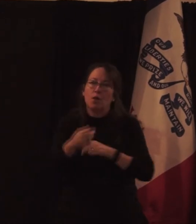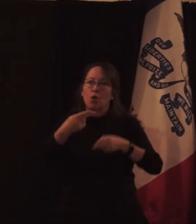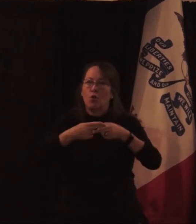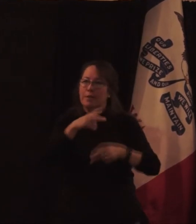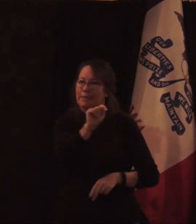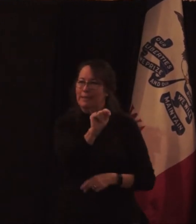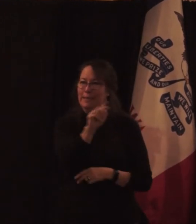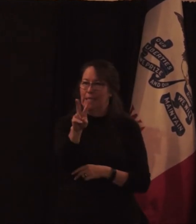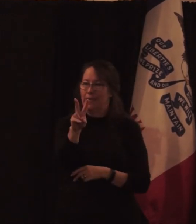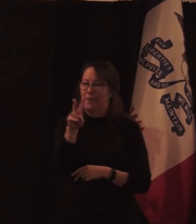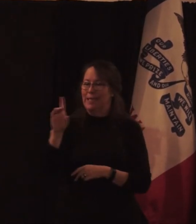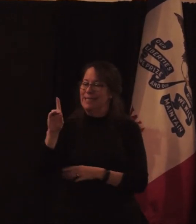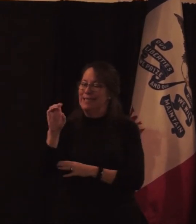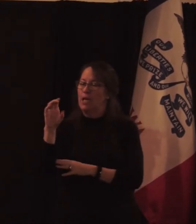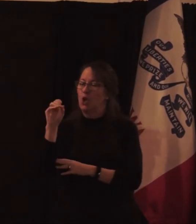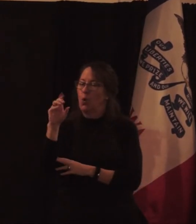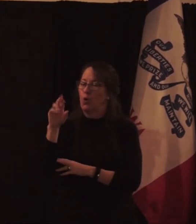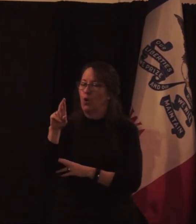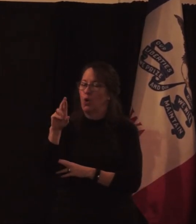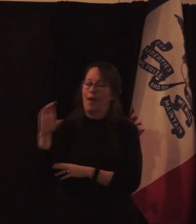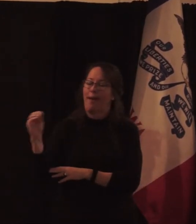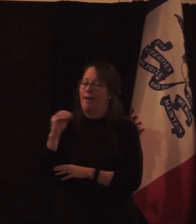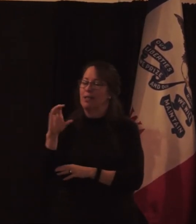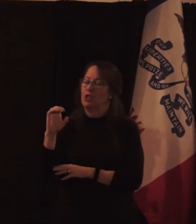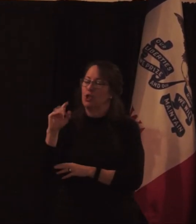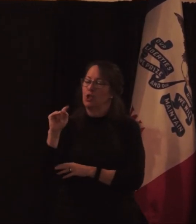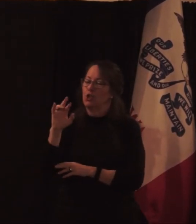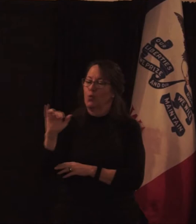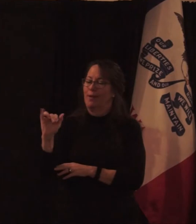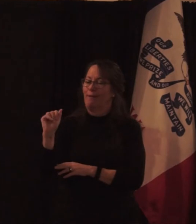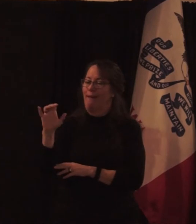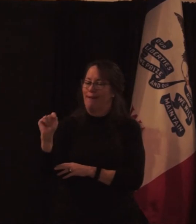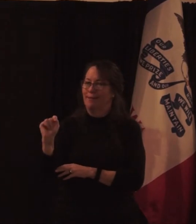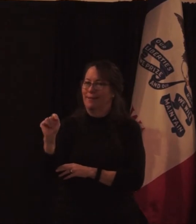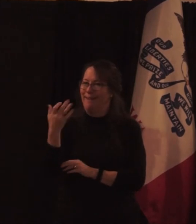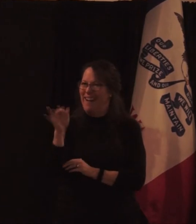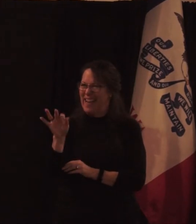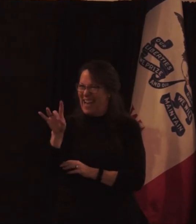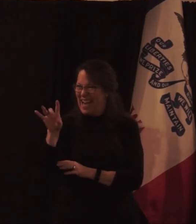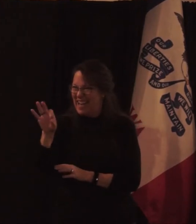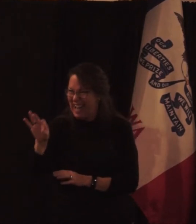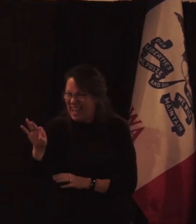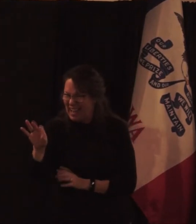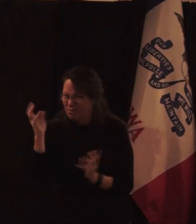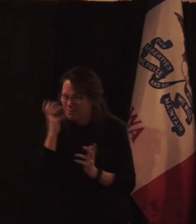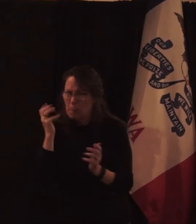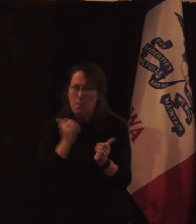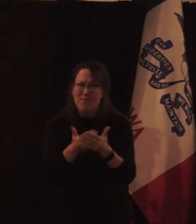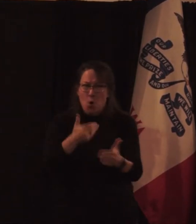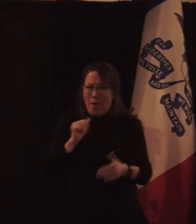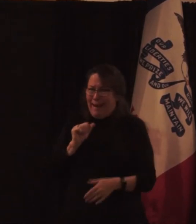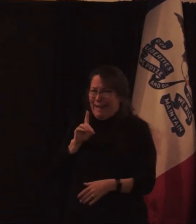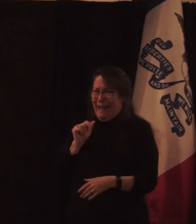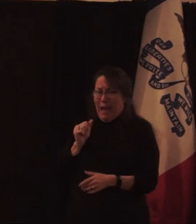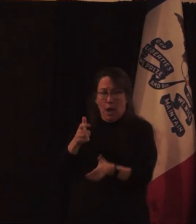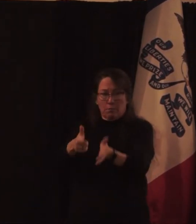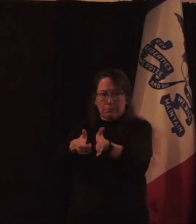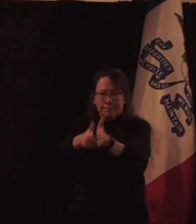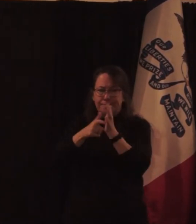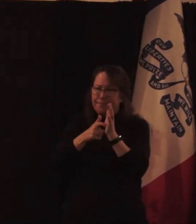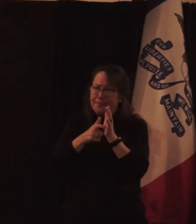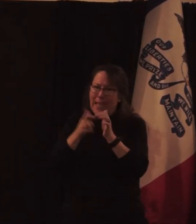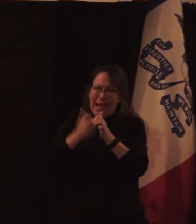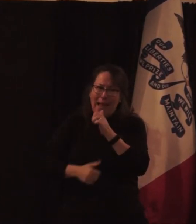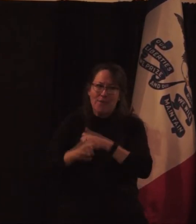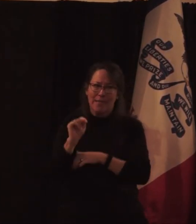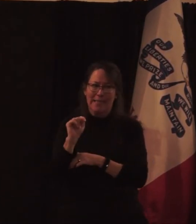TV Decoder and Circuitry Act, 1989, before we got the ADA passed, which mandated that